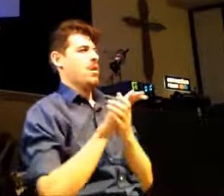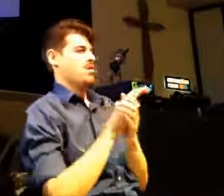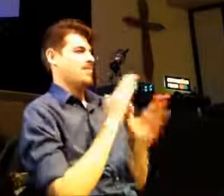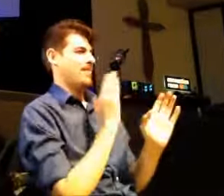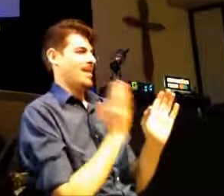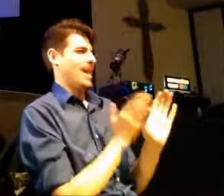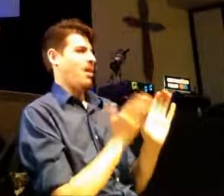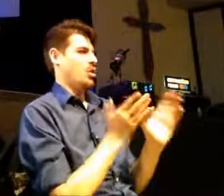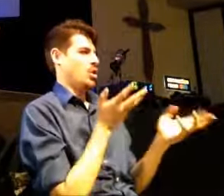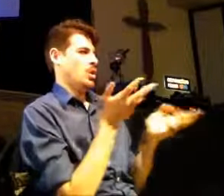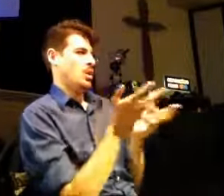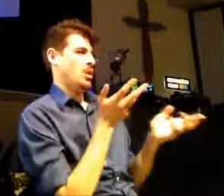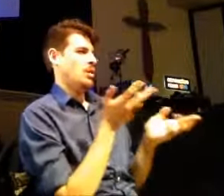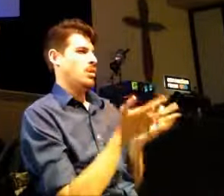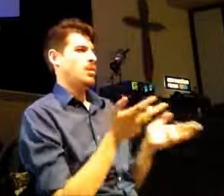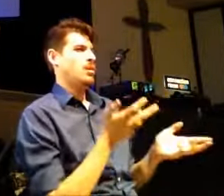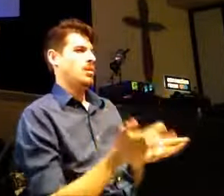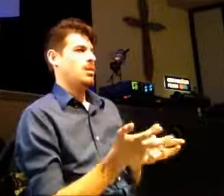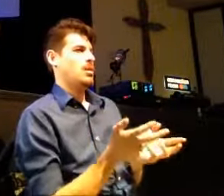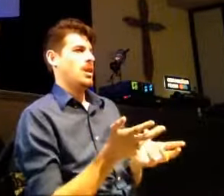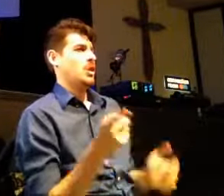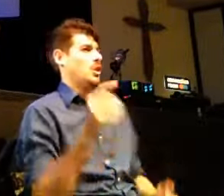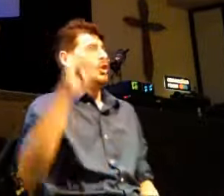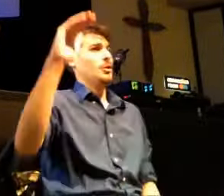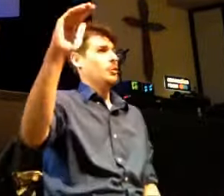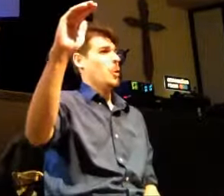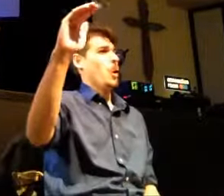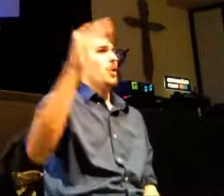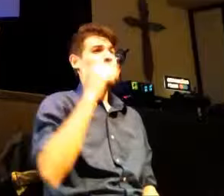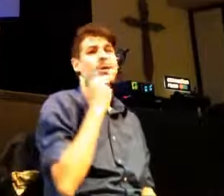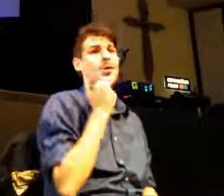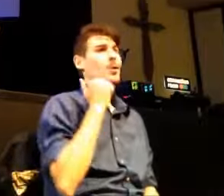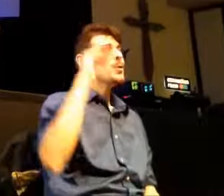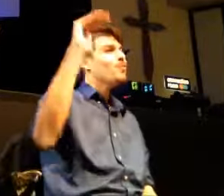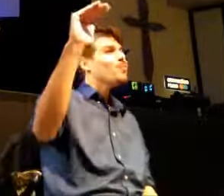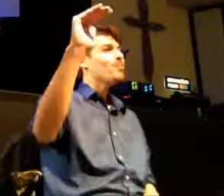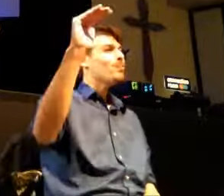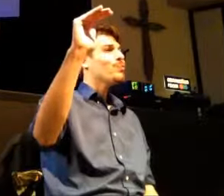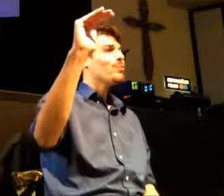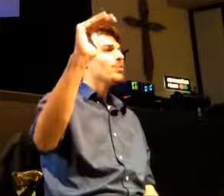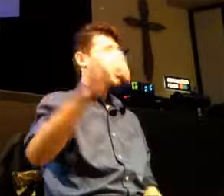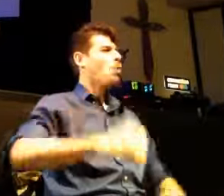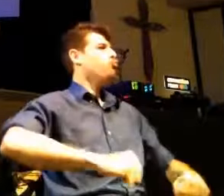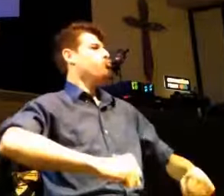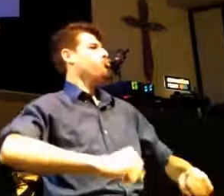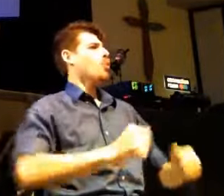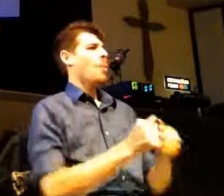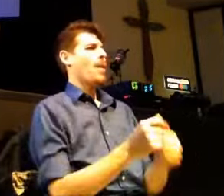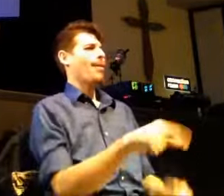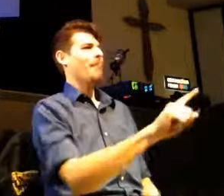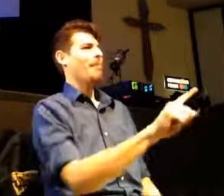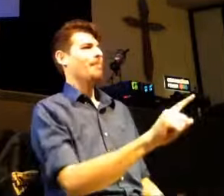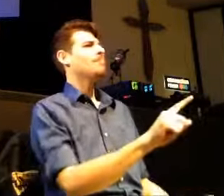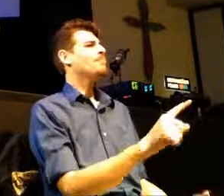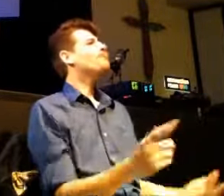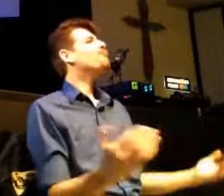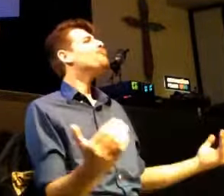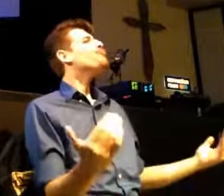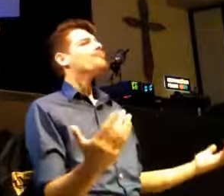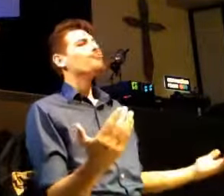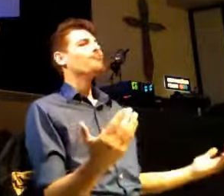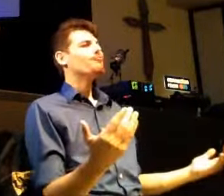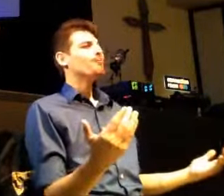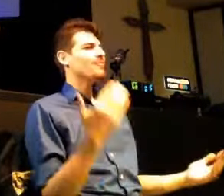people. And to do that, she started looking at that. That was a scary prospect. She had not been back in school